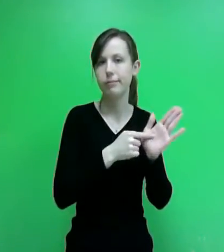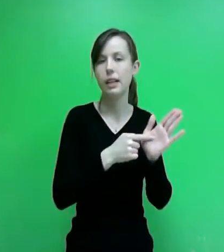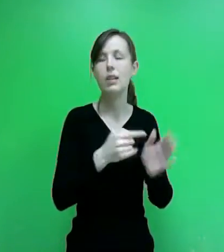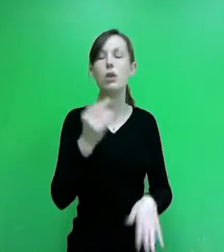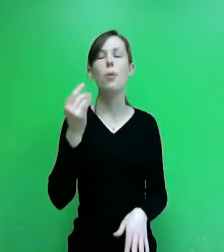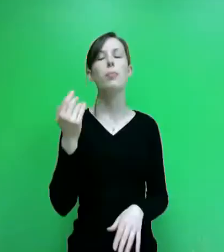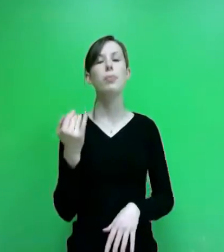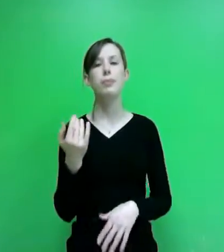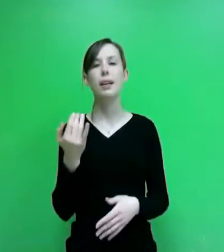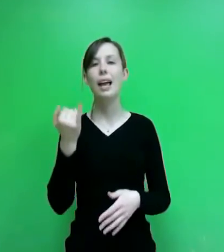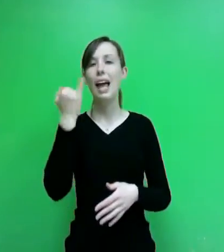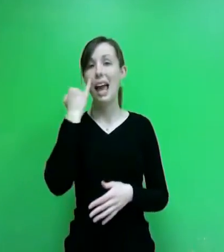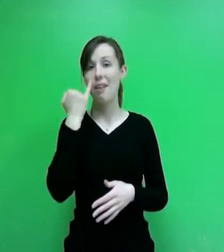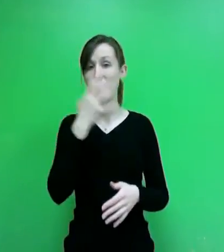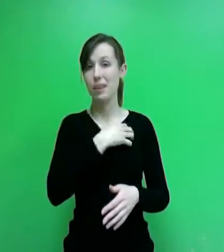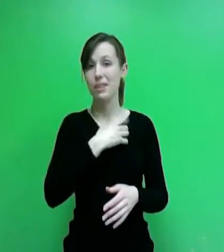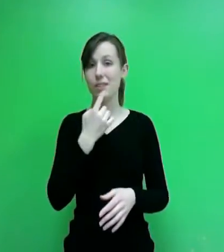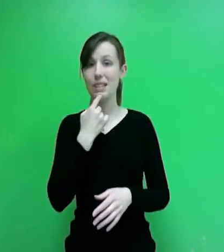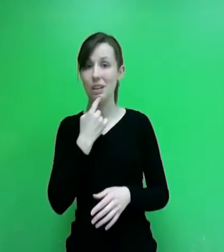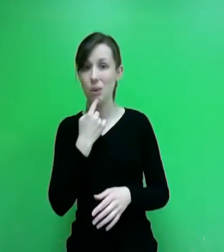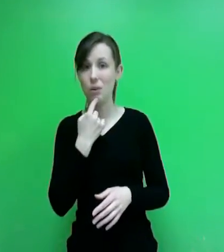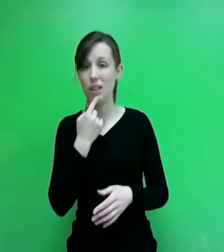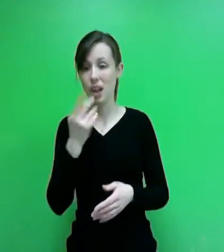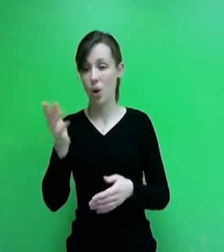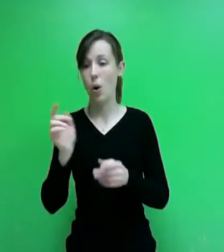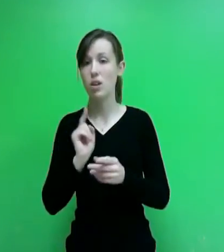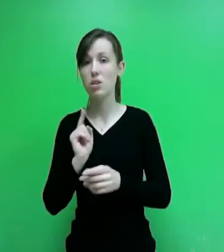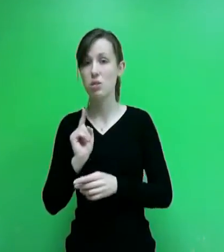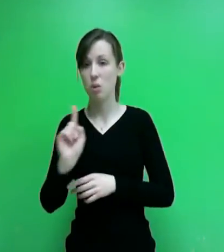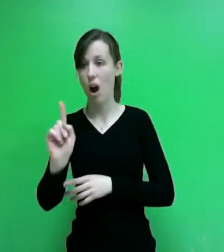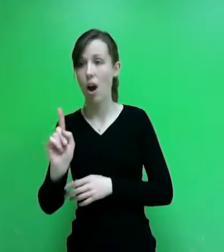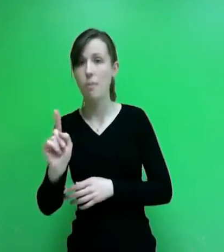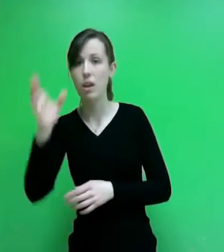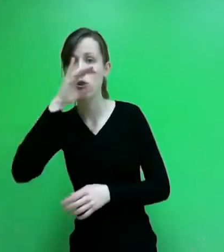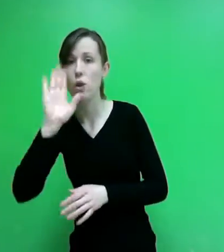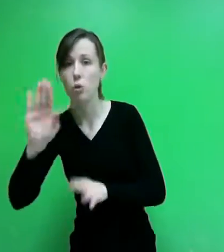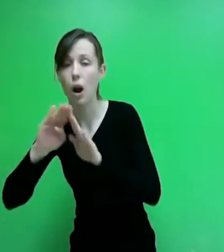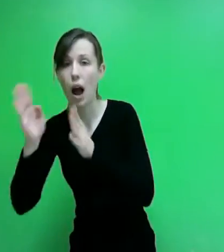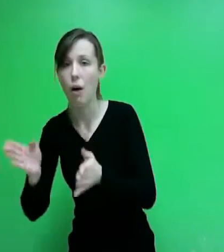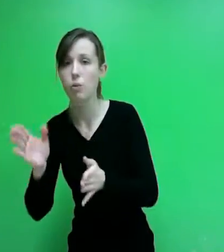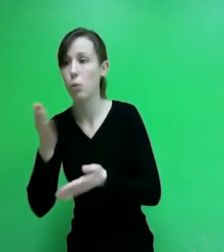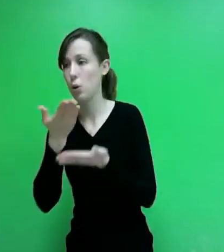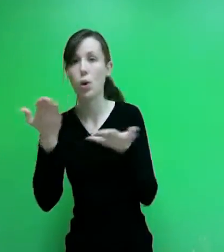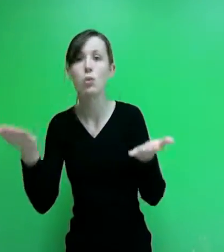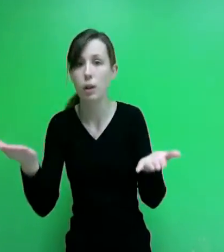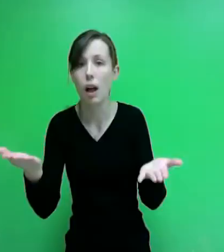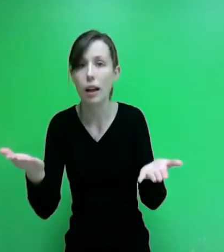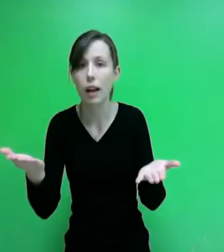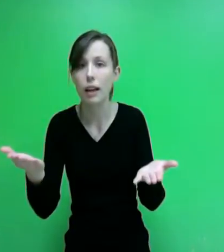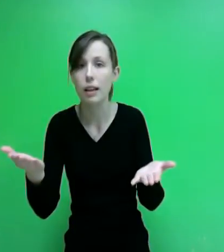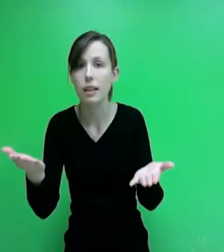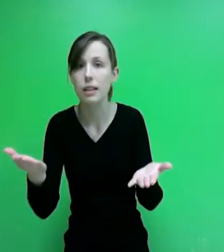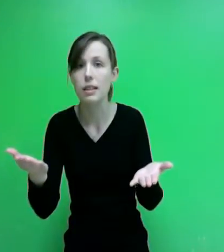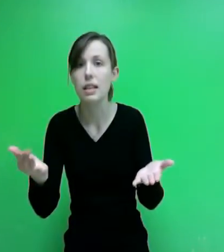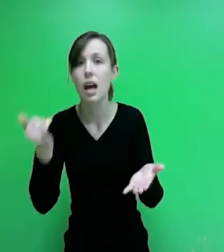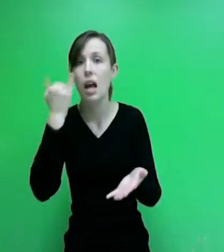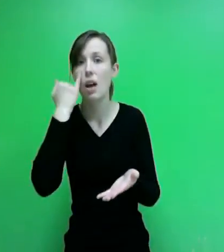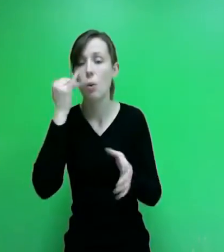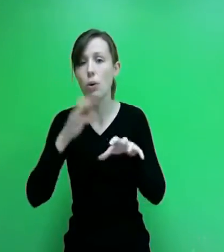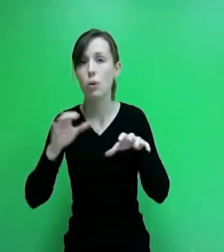police officer tells you that they are going to come and search your house or search your belongings, in order to do that, they need to be able to present